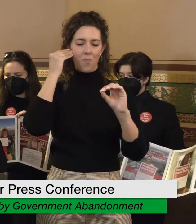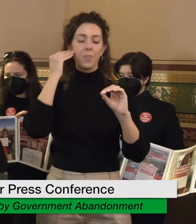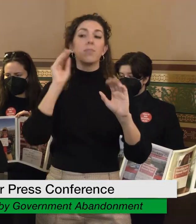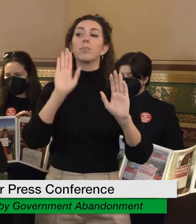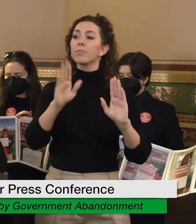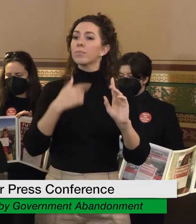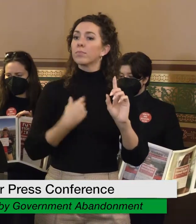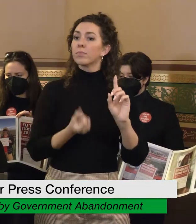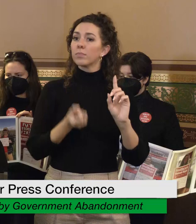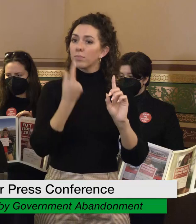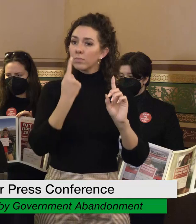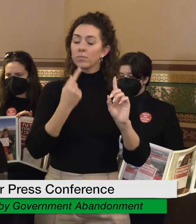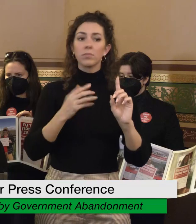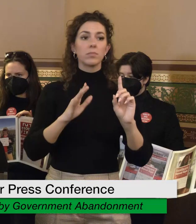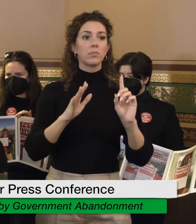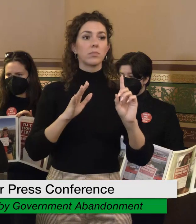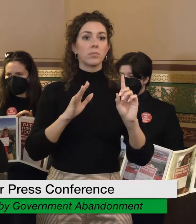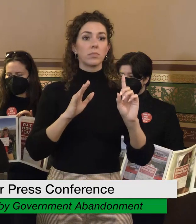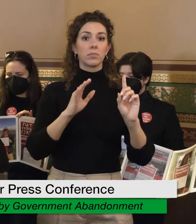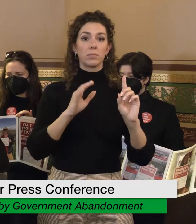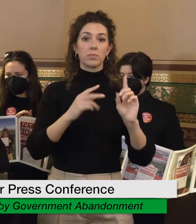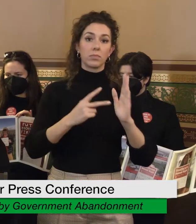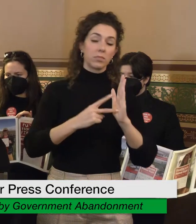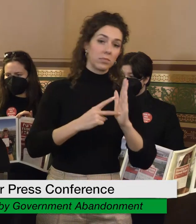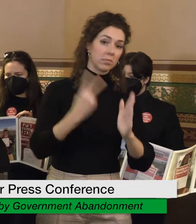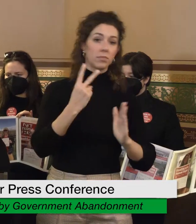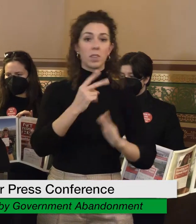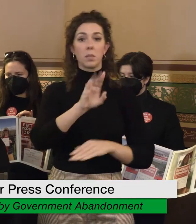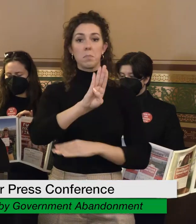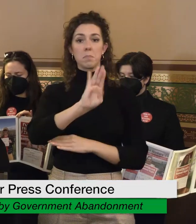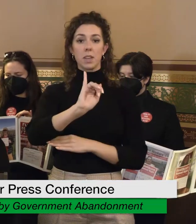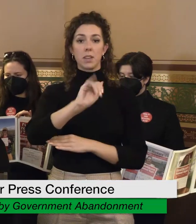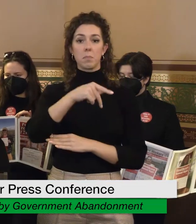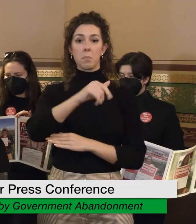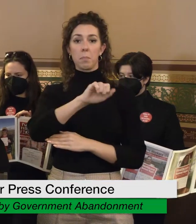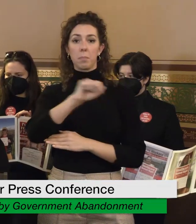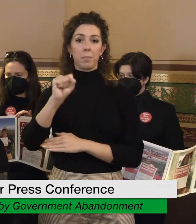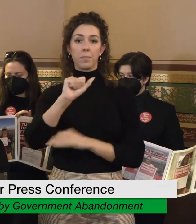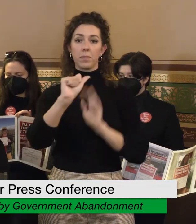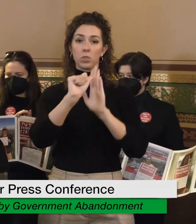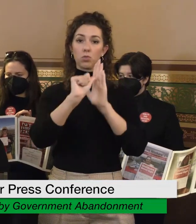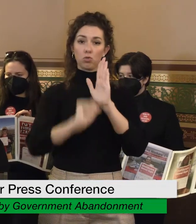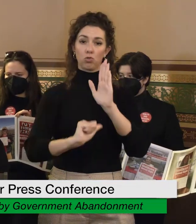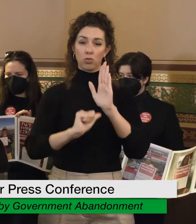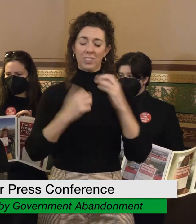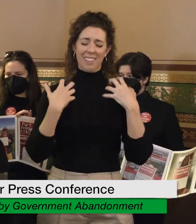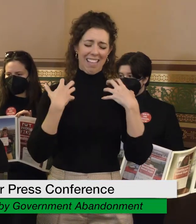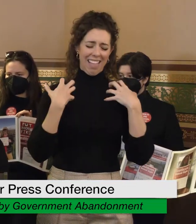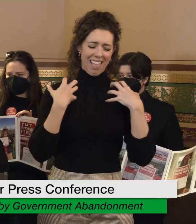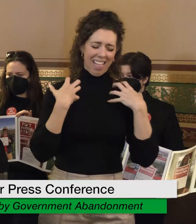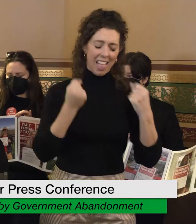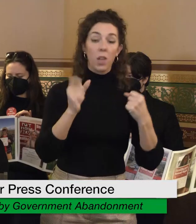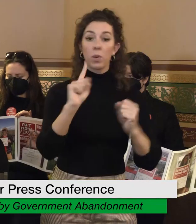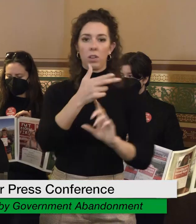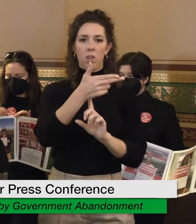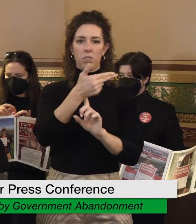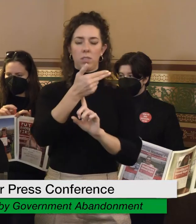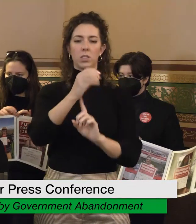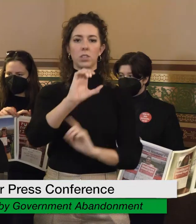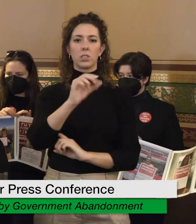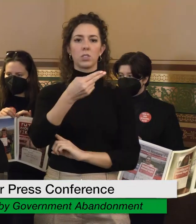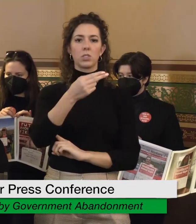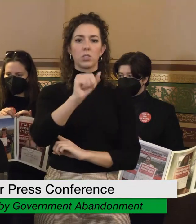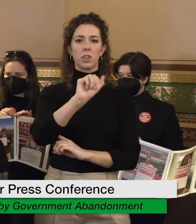I had to recover from a double bypass surgery in Champlain Inn, which is